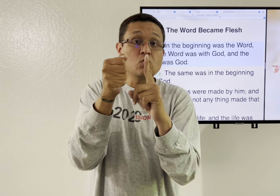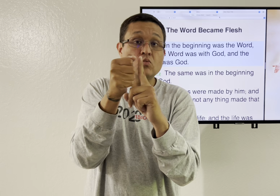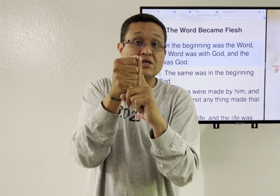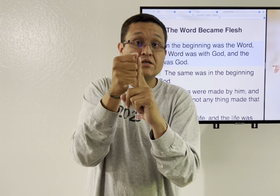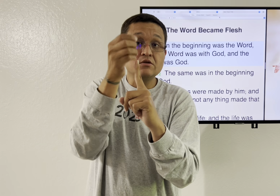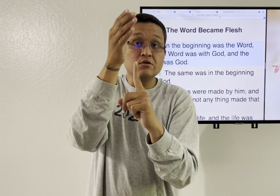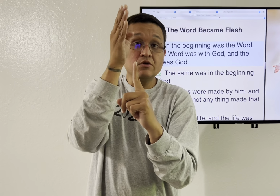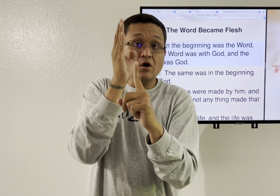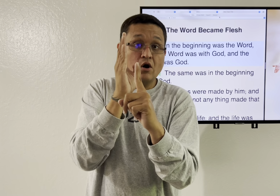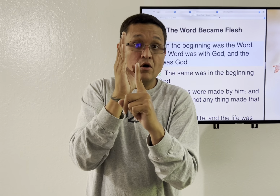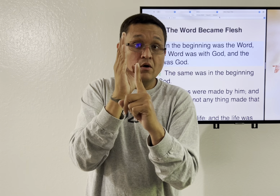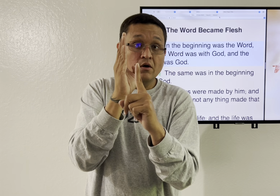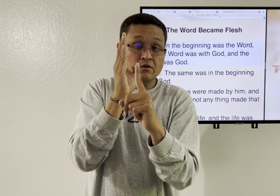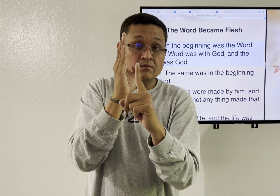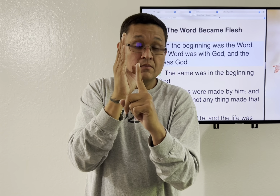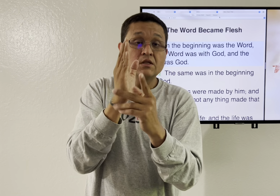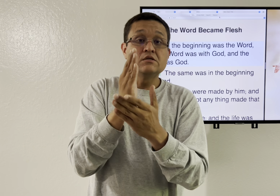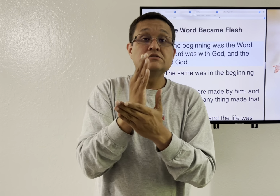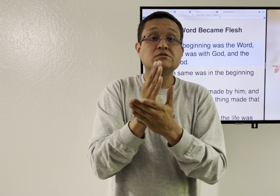And the Word was with God.